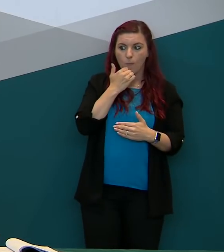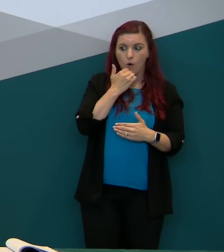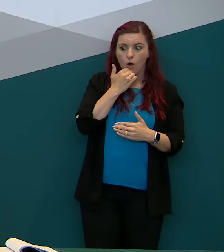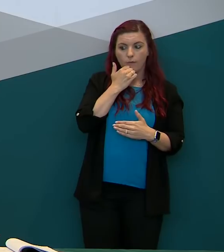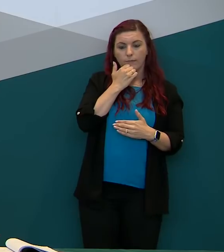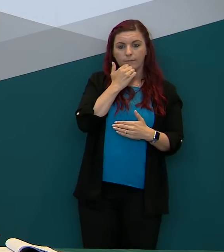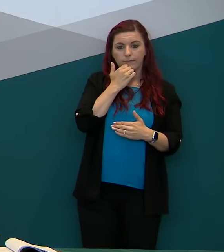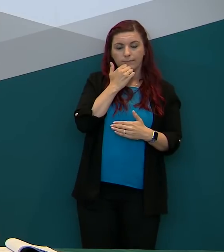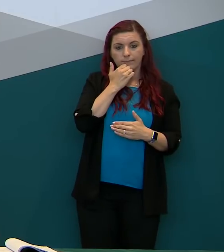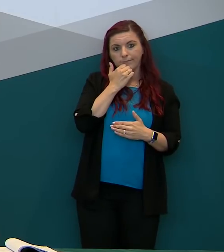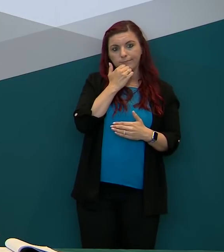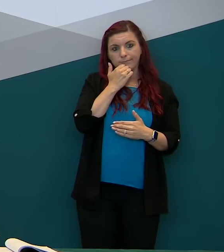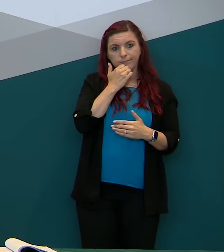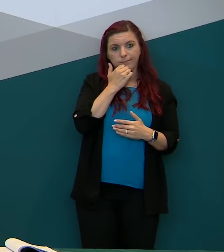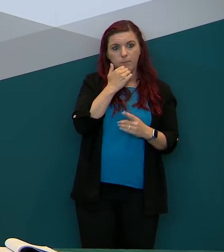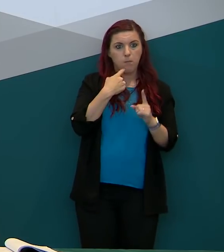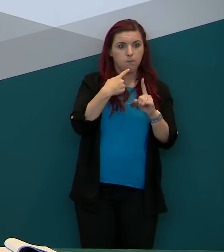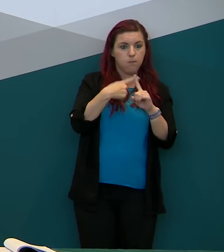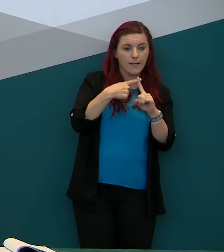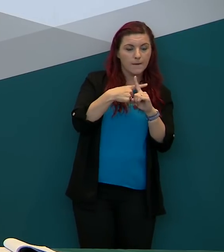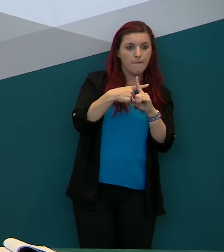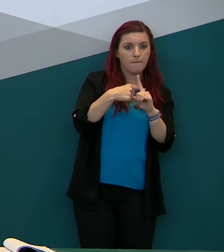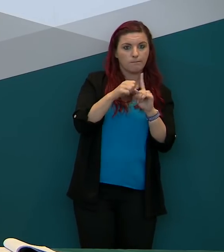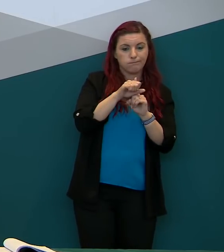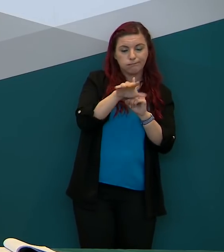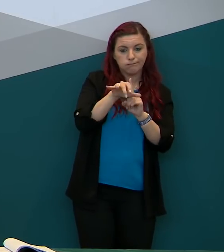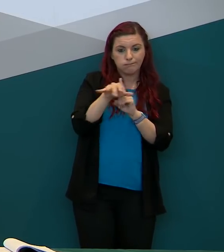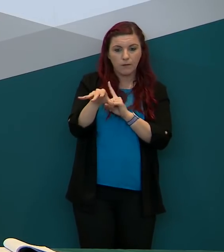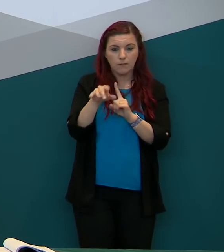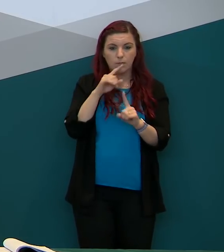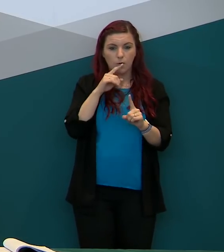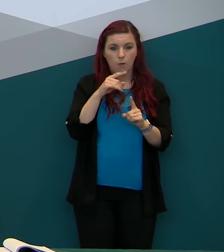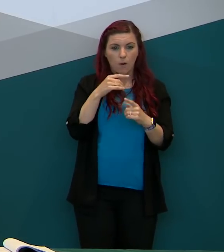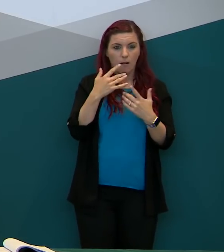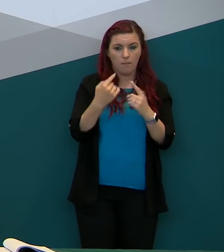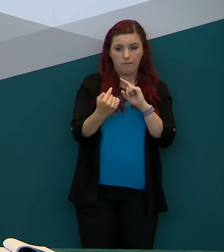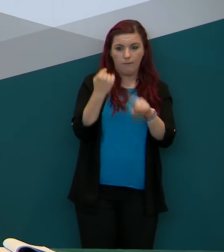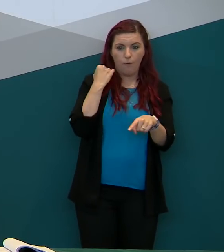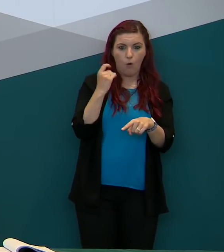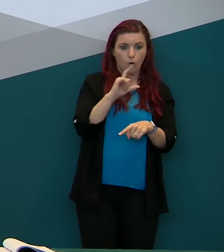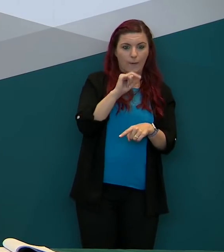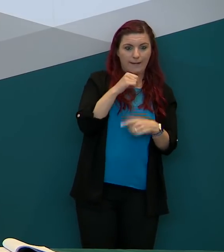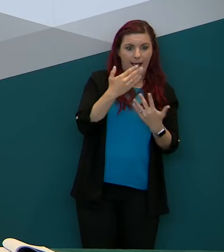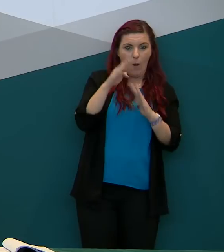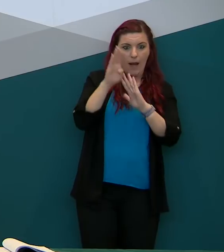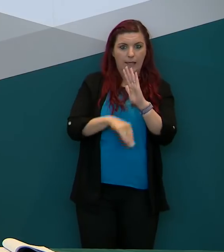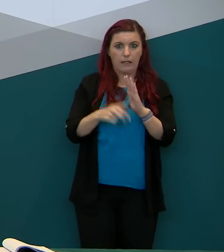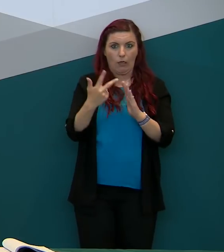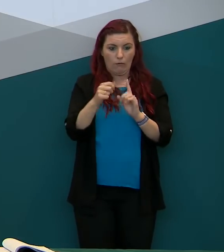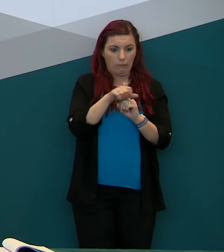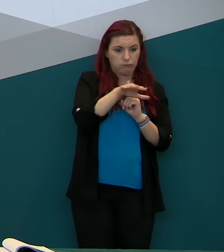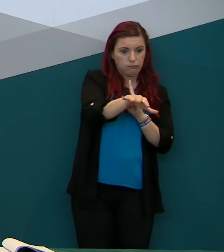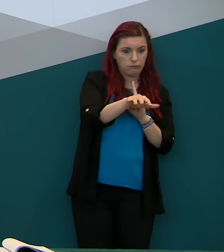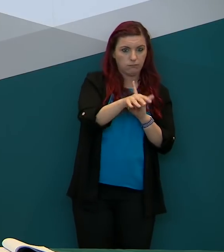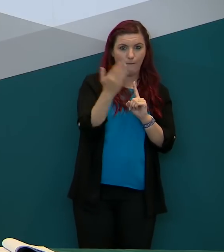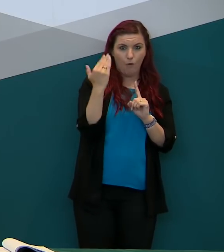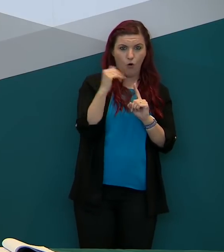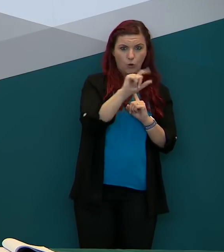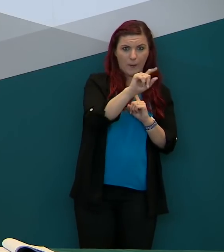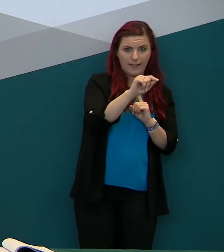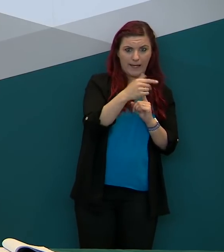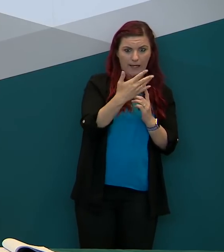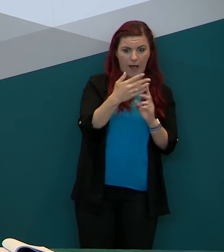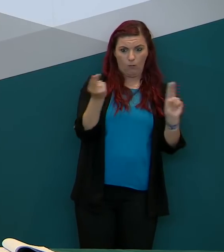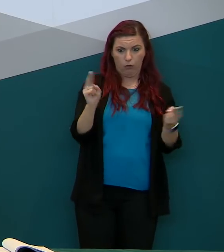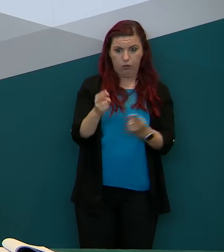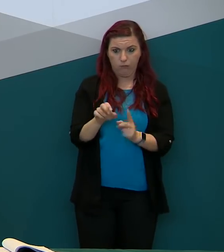through from positive case definitions is lowering from a peak of 20 to less than 3 now, so there's less work for them to do. Great. Thank